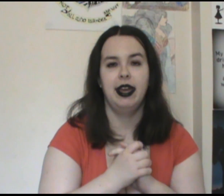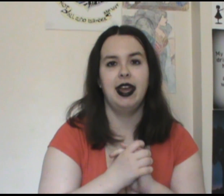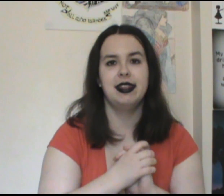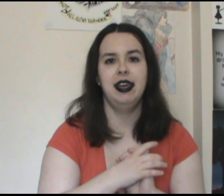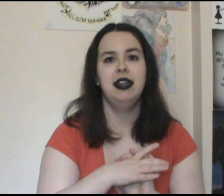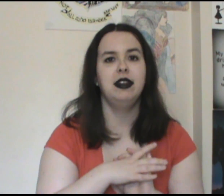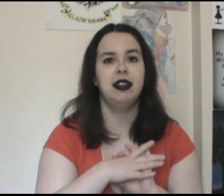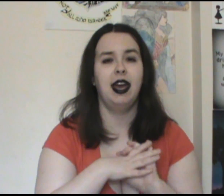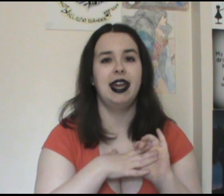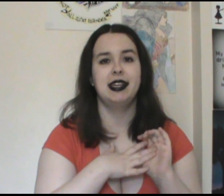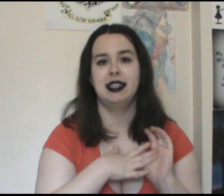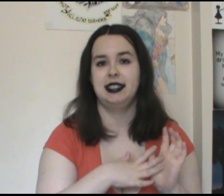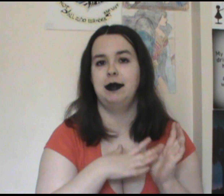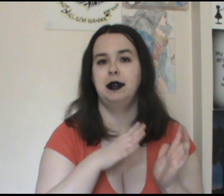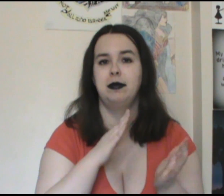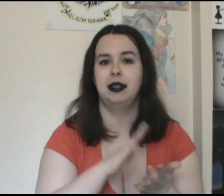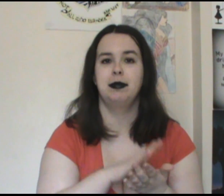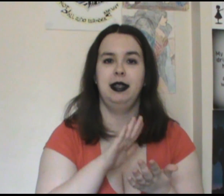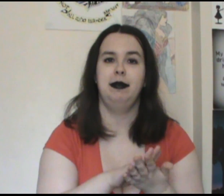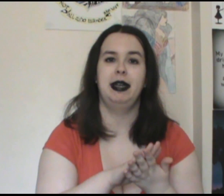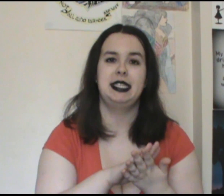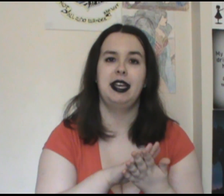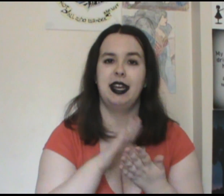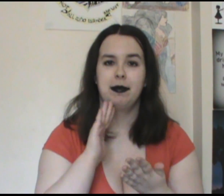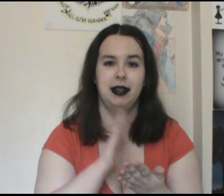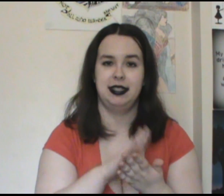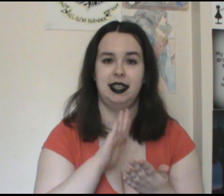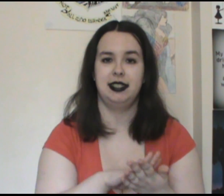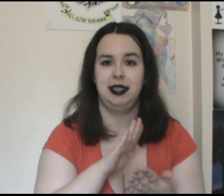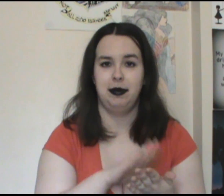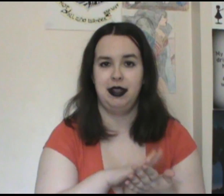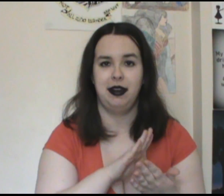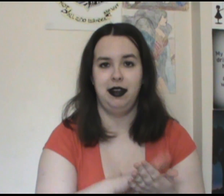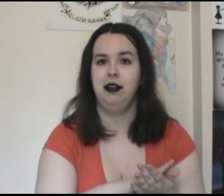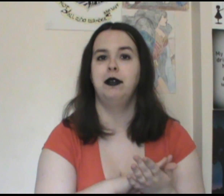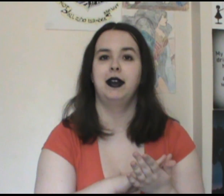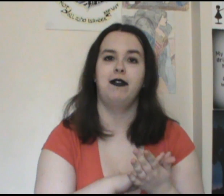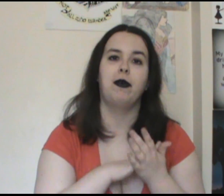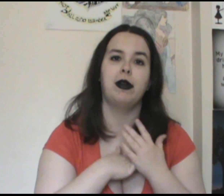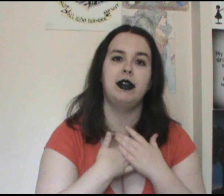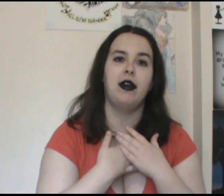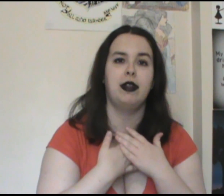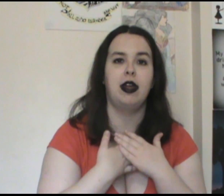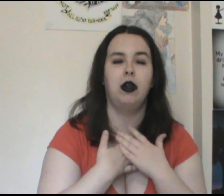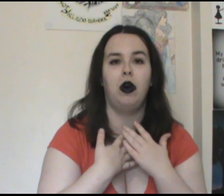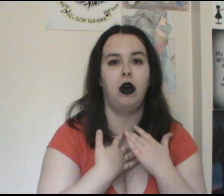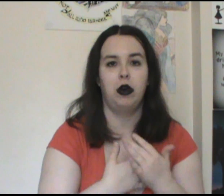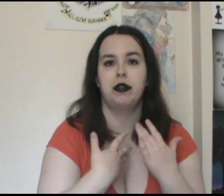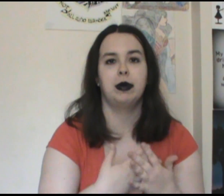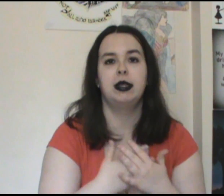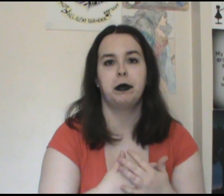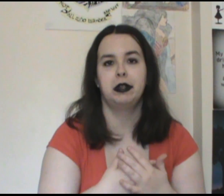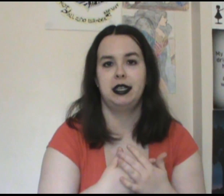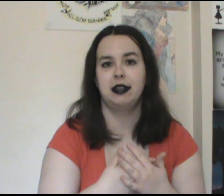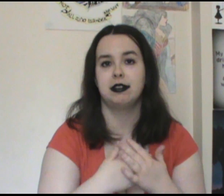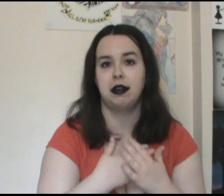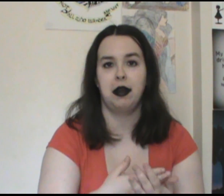And then the ending of this episode was really amazing, and I'm really excited to see what they're going to do going forward now that all three of the world killers are out